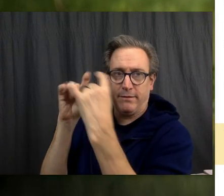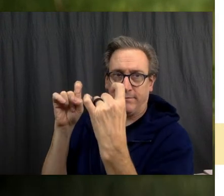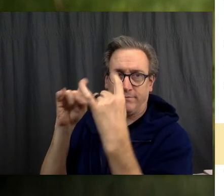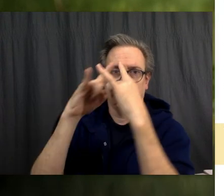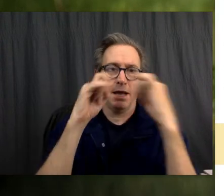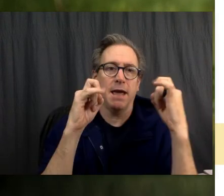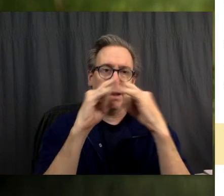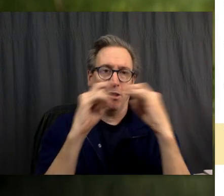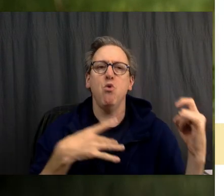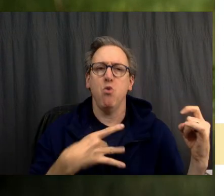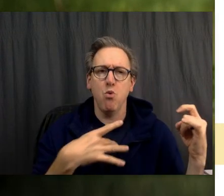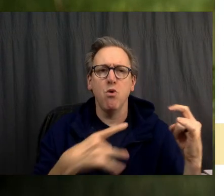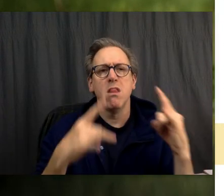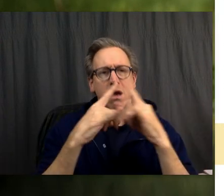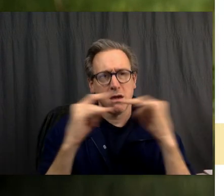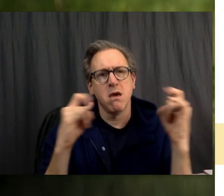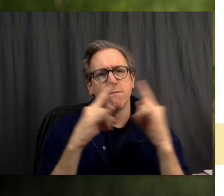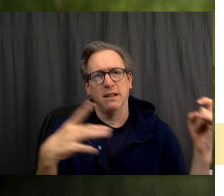Camping, camping. Ooh.